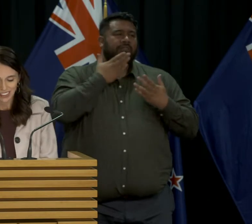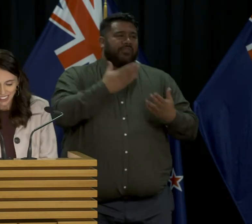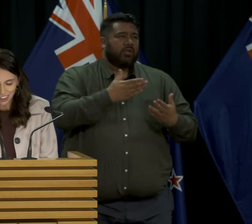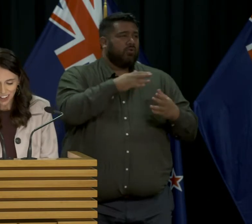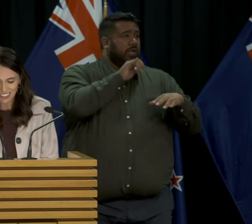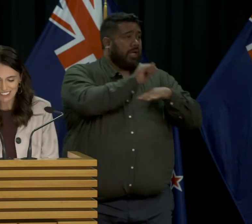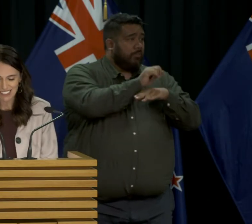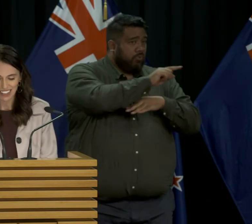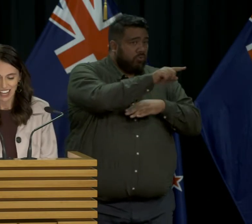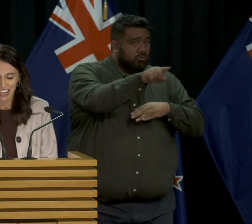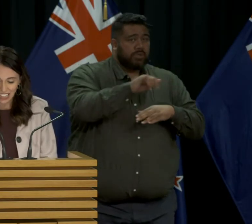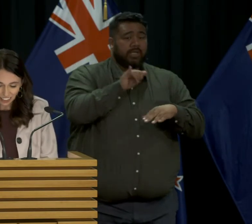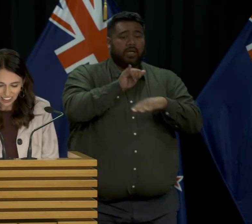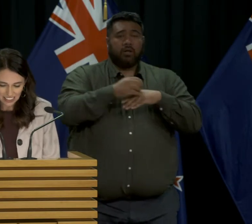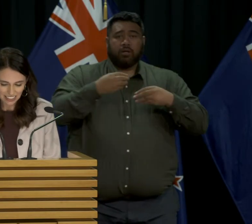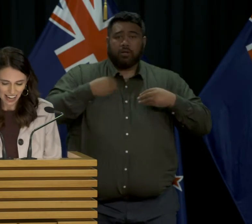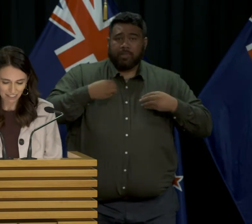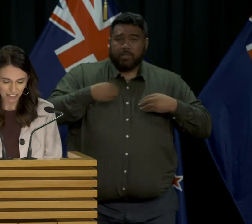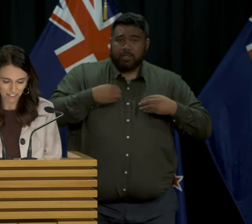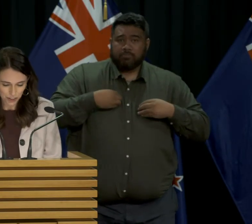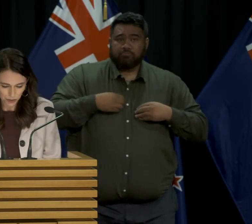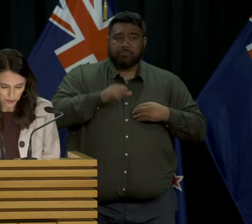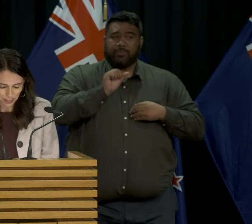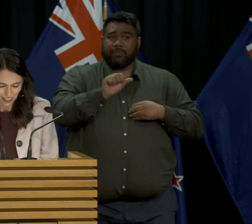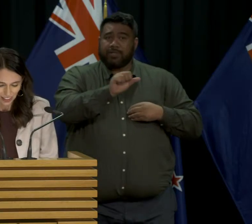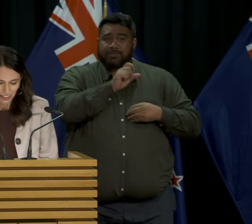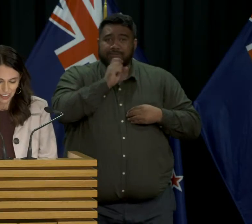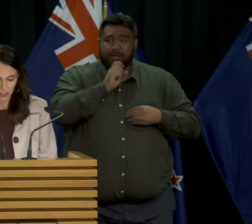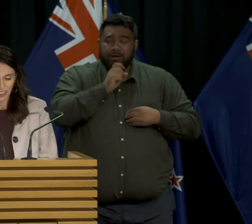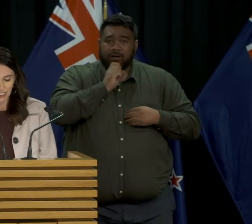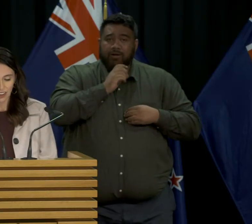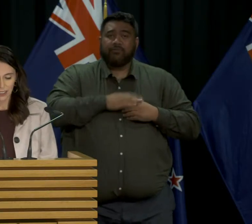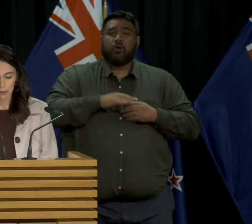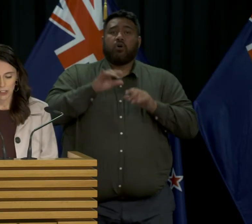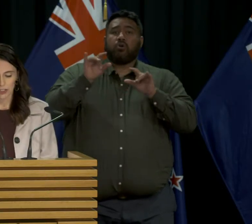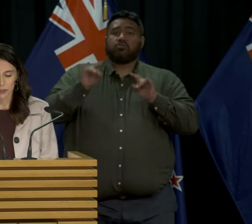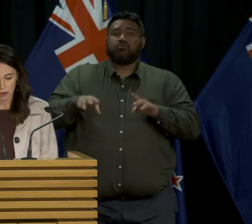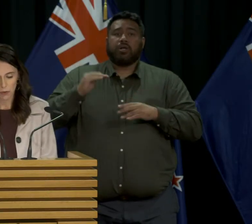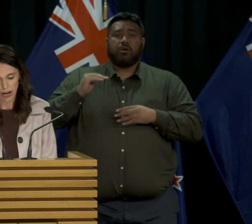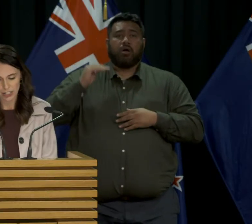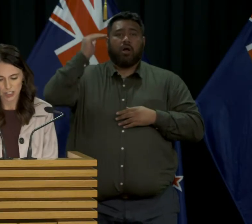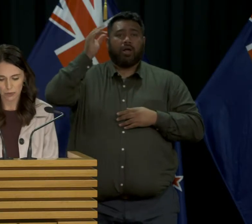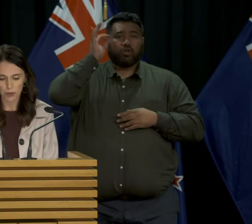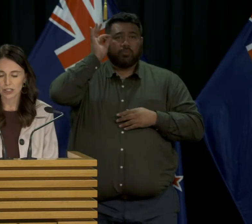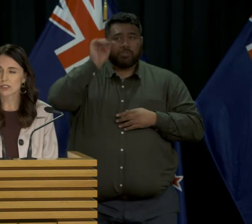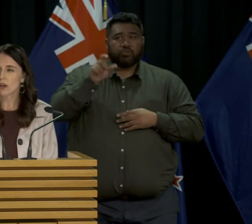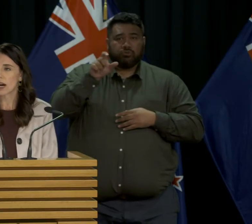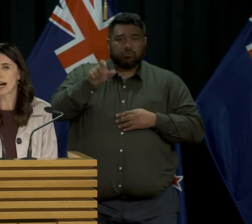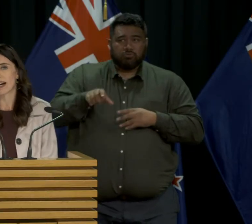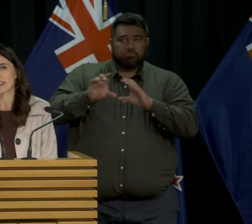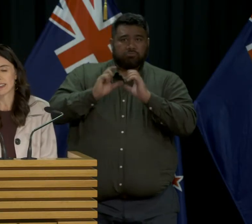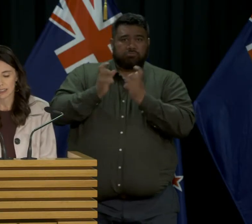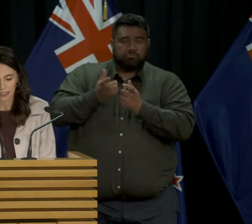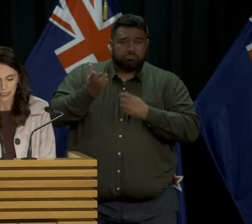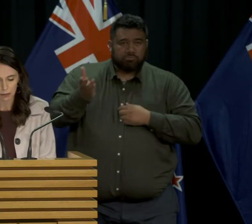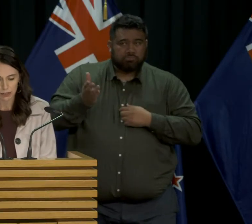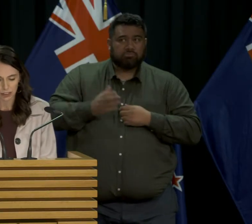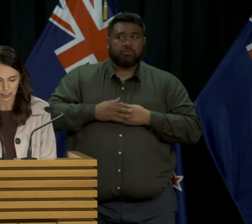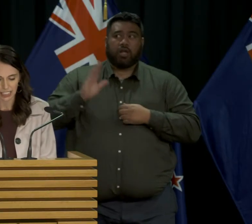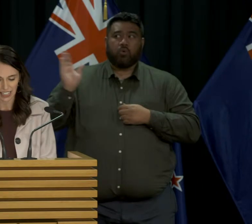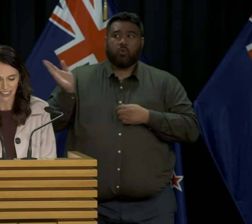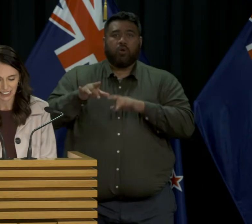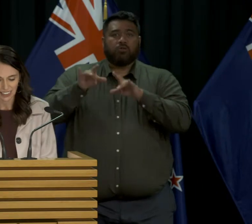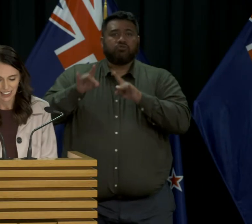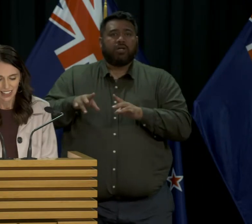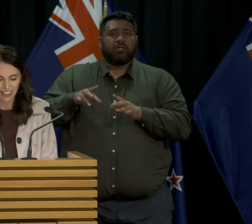airports, airlines, airline staff, officials, the Australian High Commission and travel agents for working so hard in the lead up